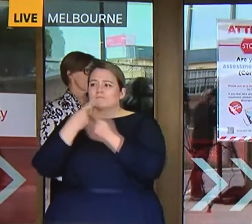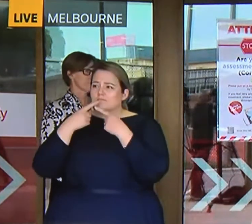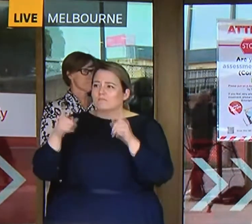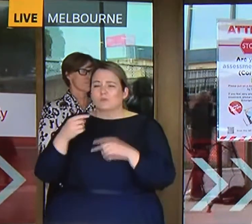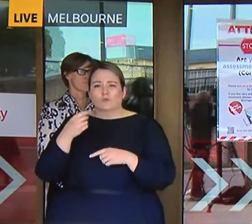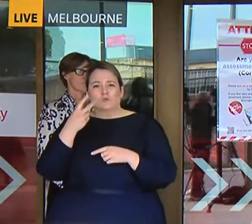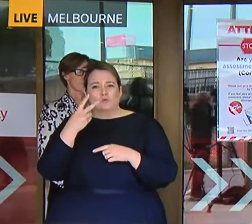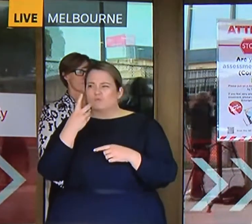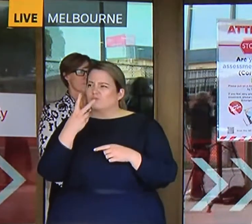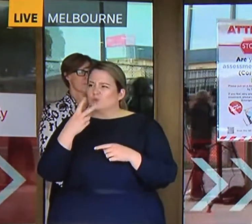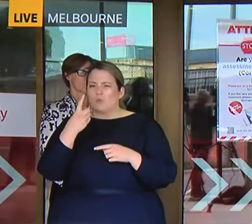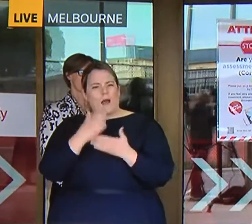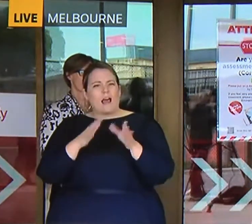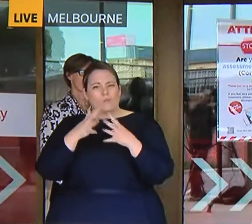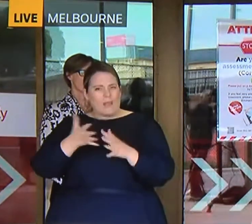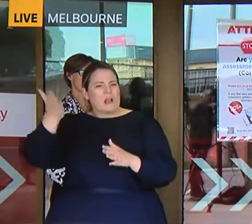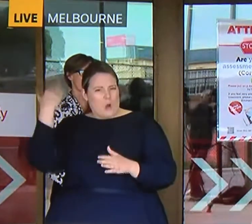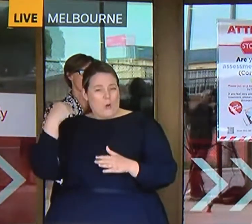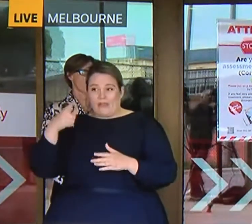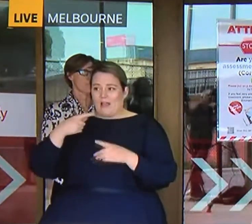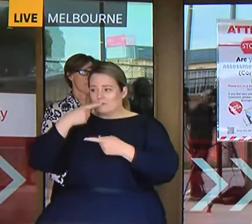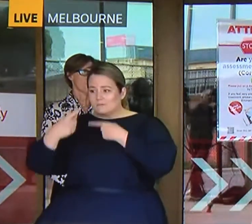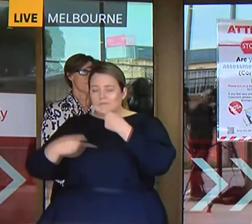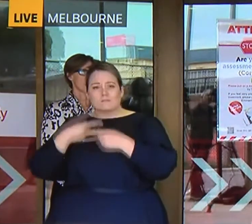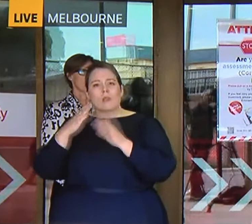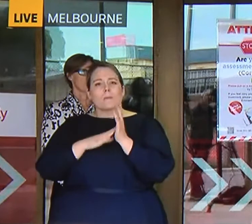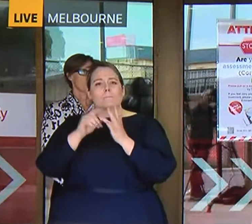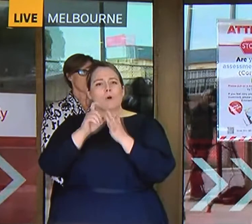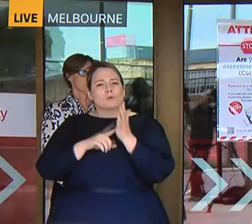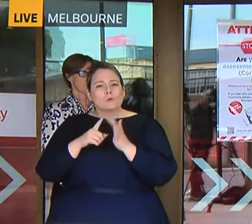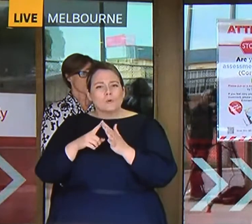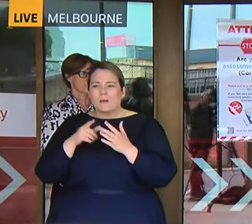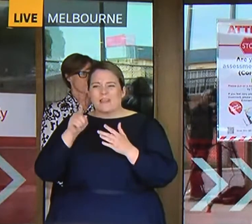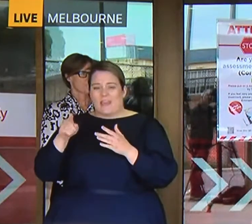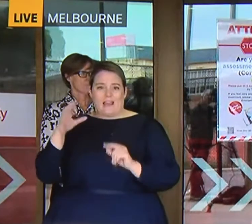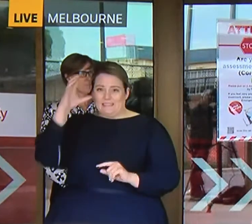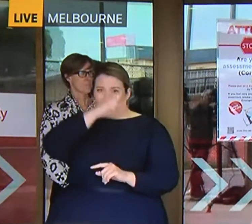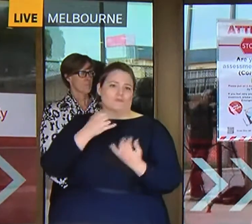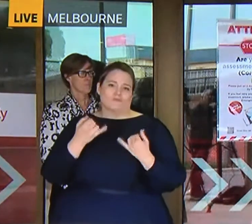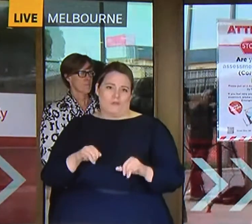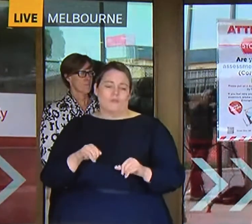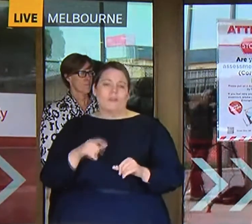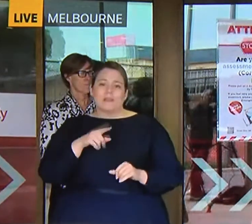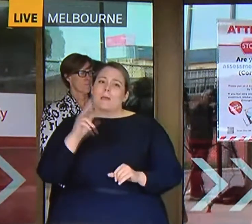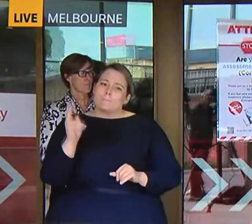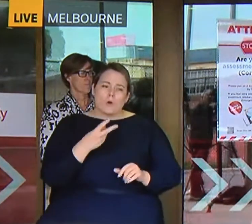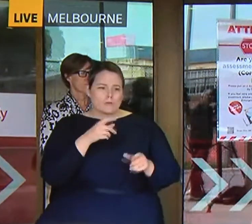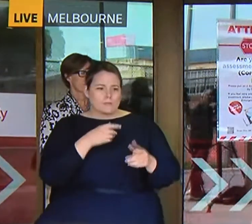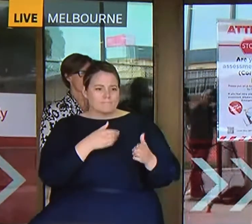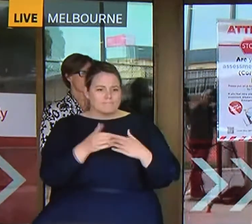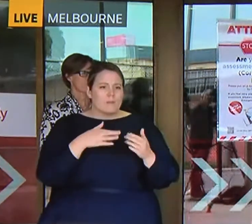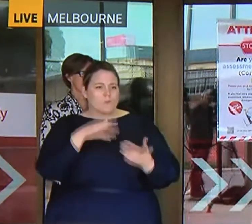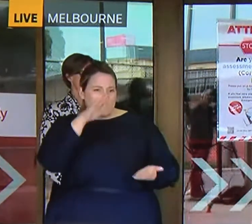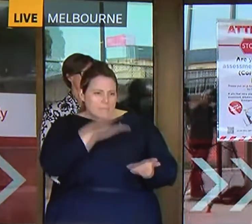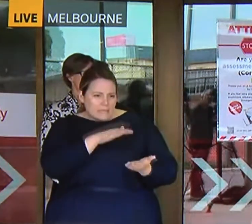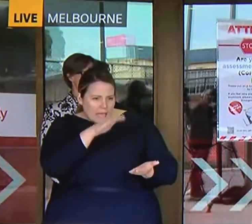was provided. So there's a presumption behind that which is incorrect. There was both a mitigated and an unmitigated scenario, and